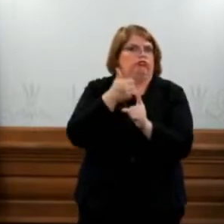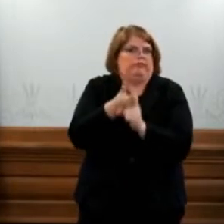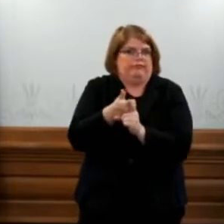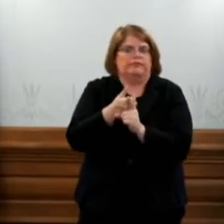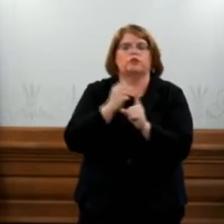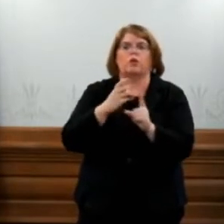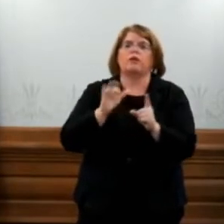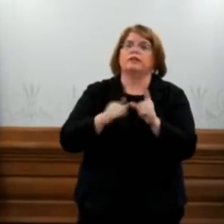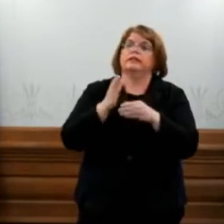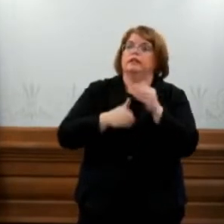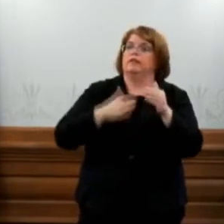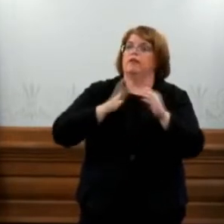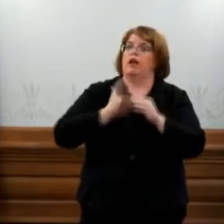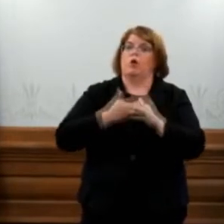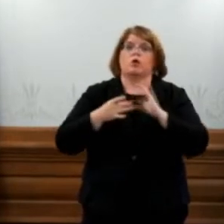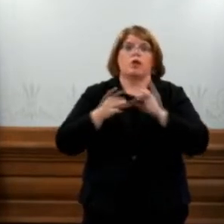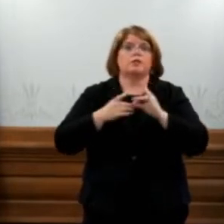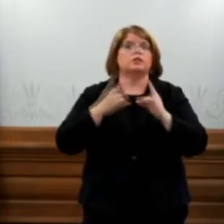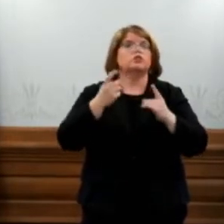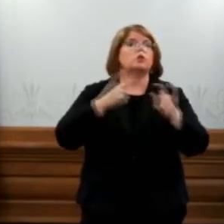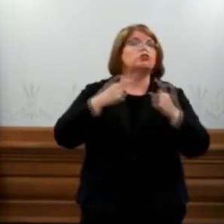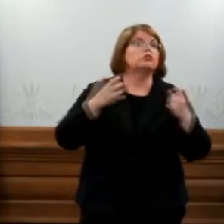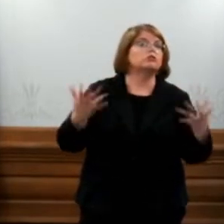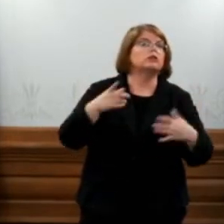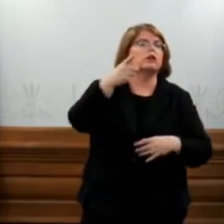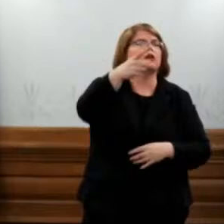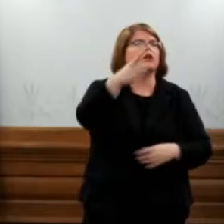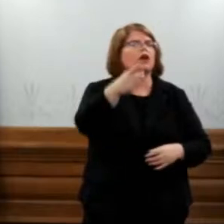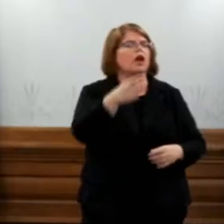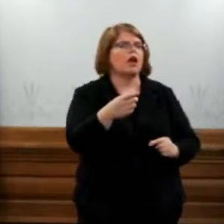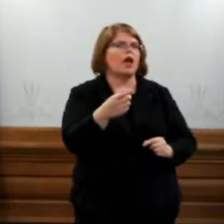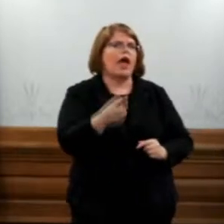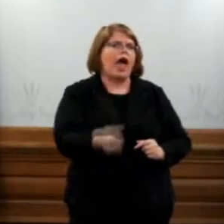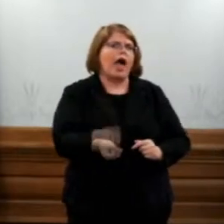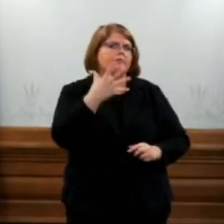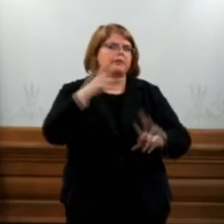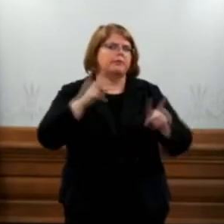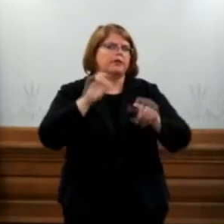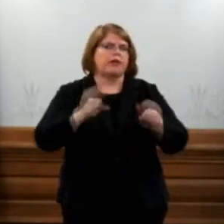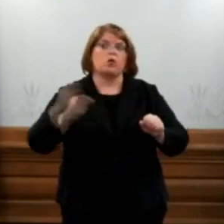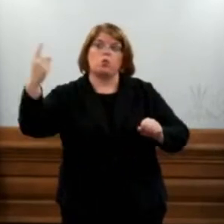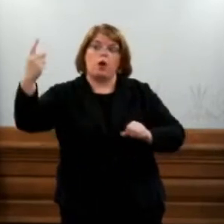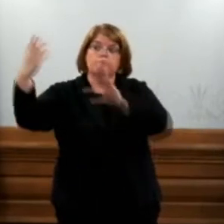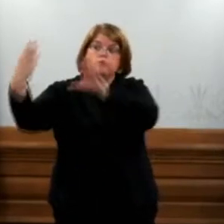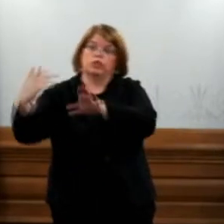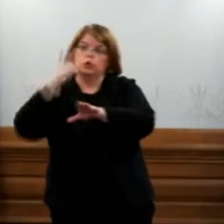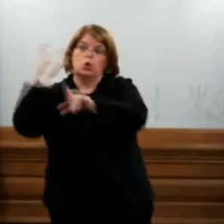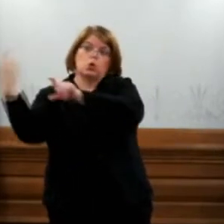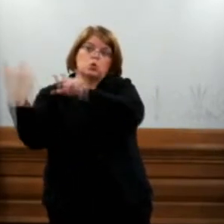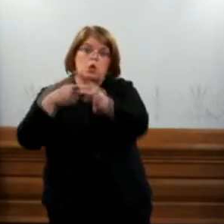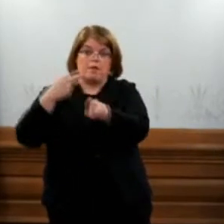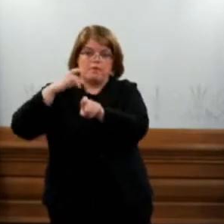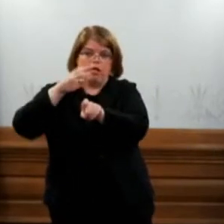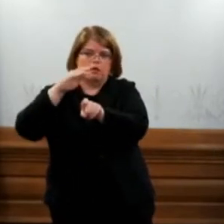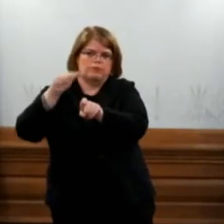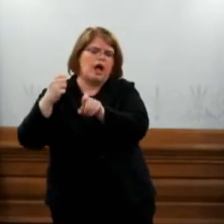answer some questions. Marty. One donor benefit or help?